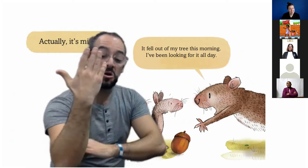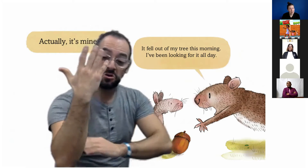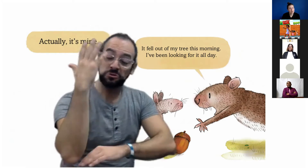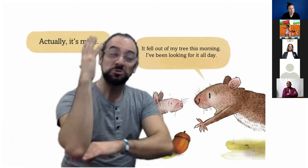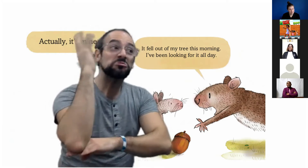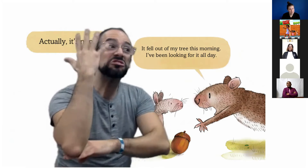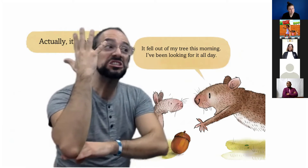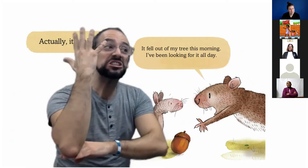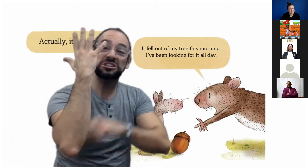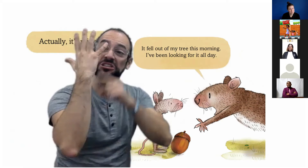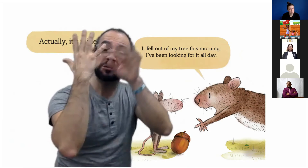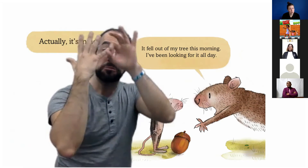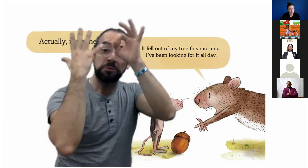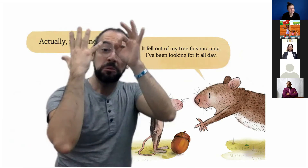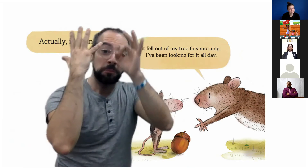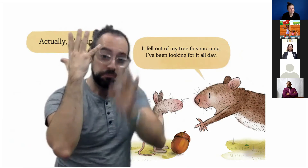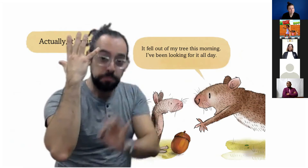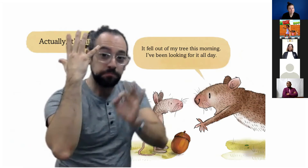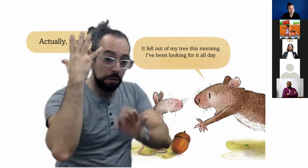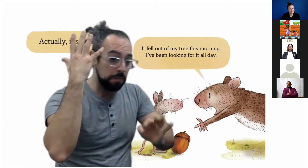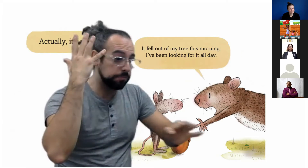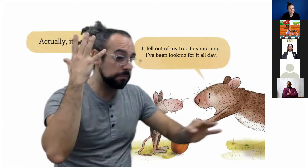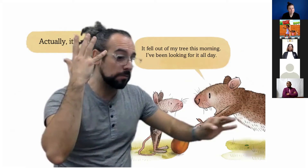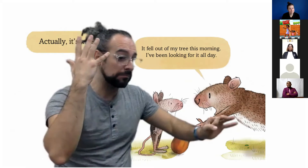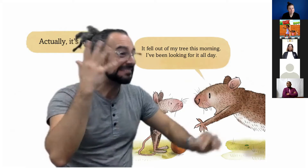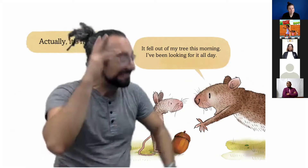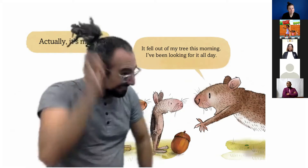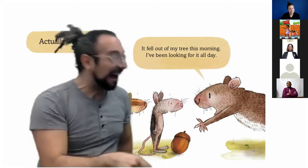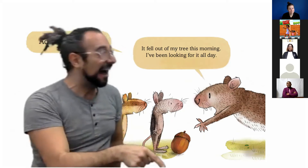It fell out of my tree this morning.